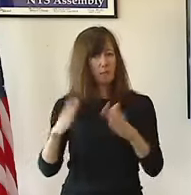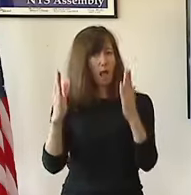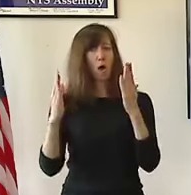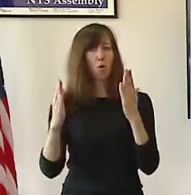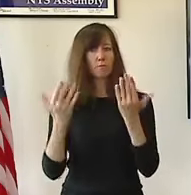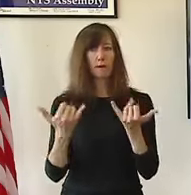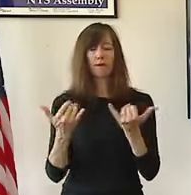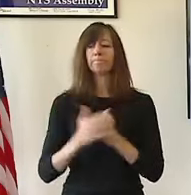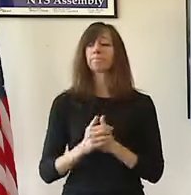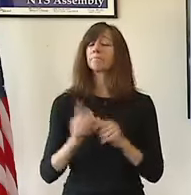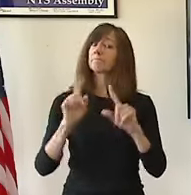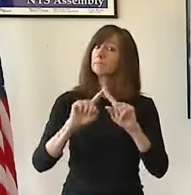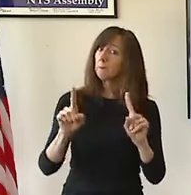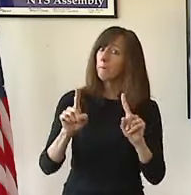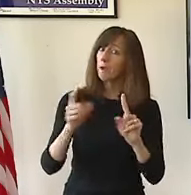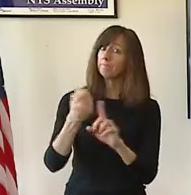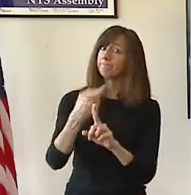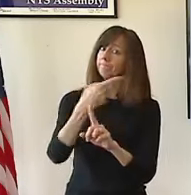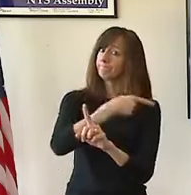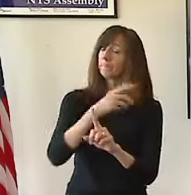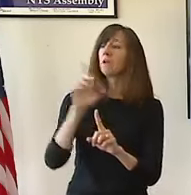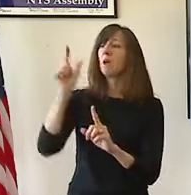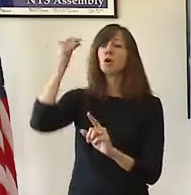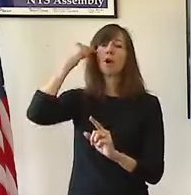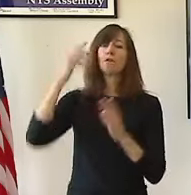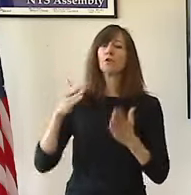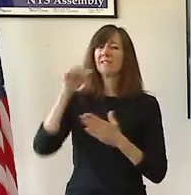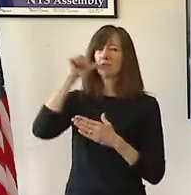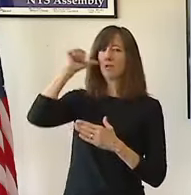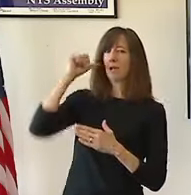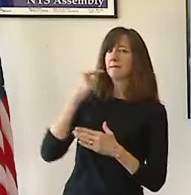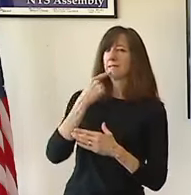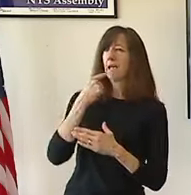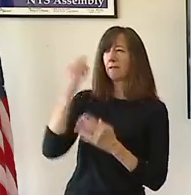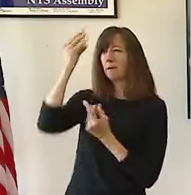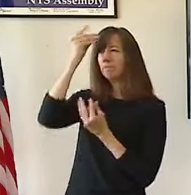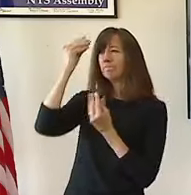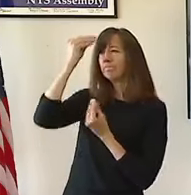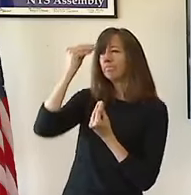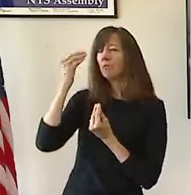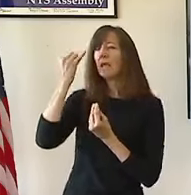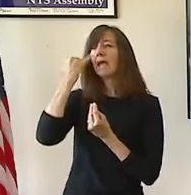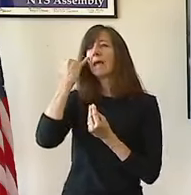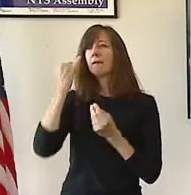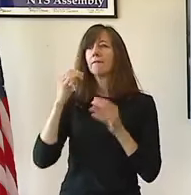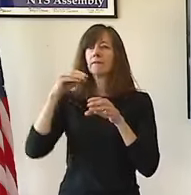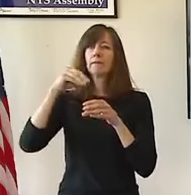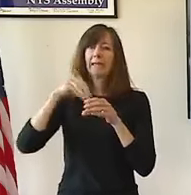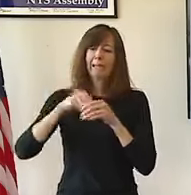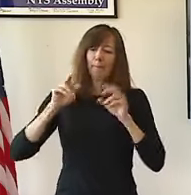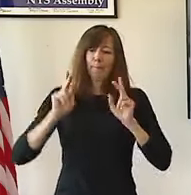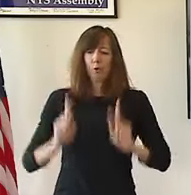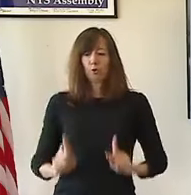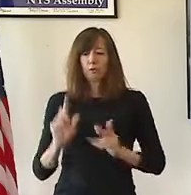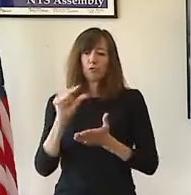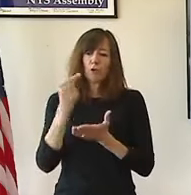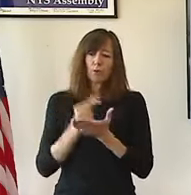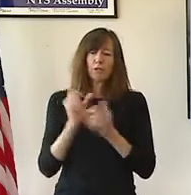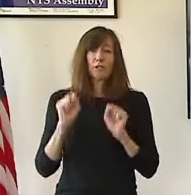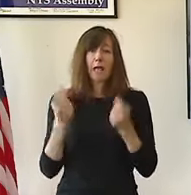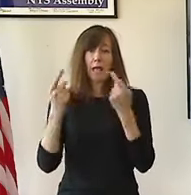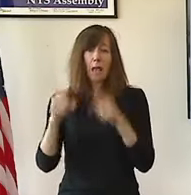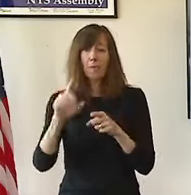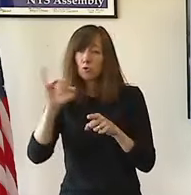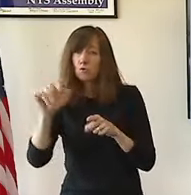the governor said yesterday that they are considering whether or not in-person graduations can occur in July. So all I would offer to you is that